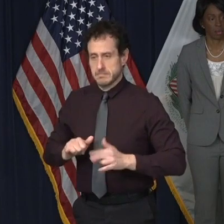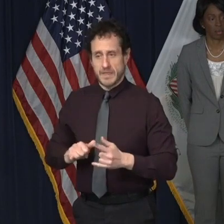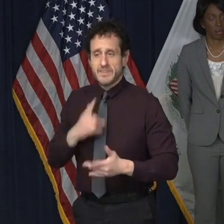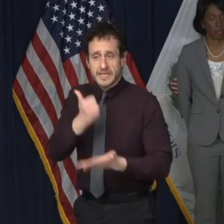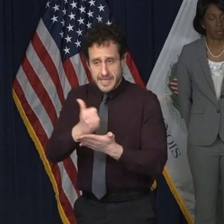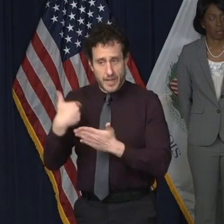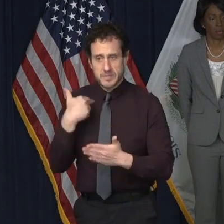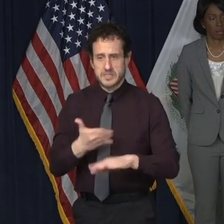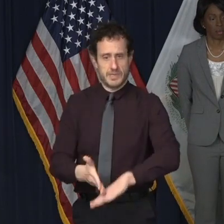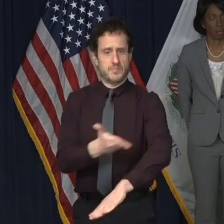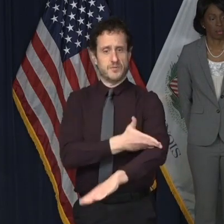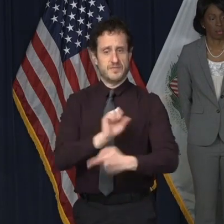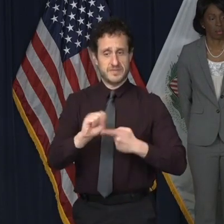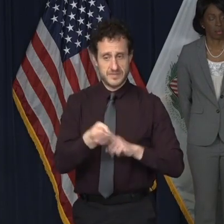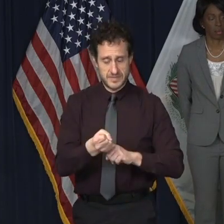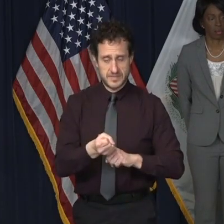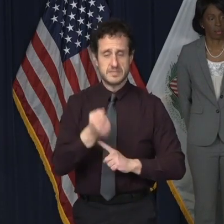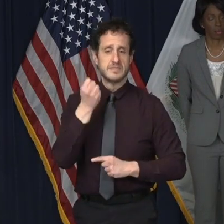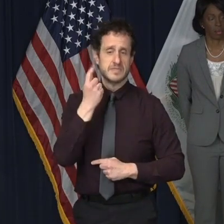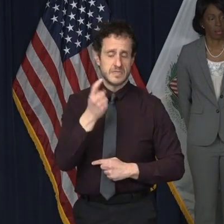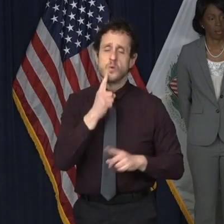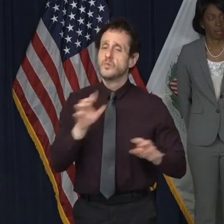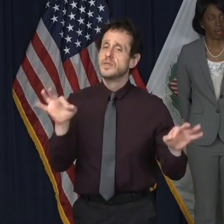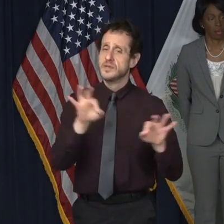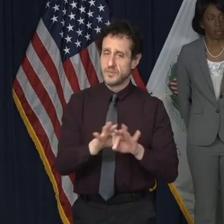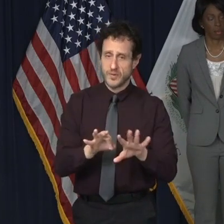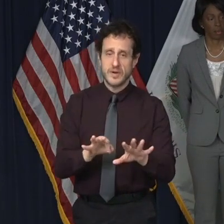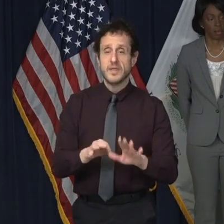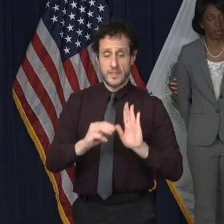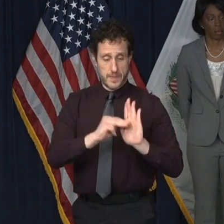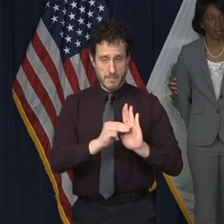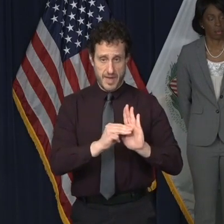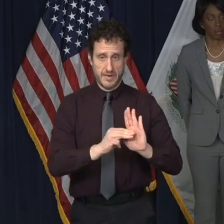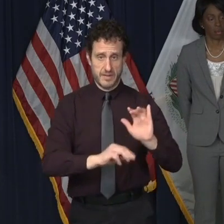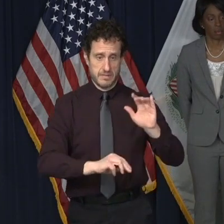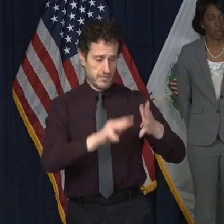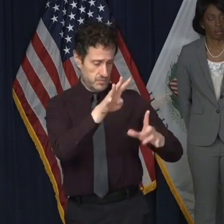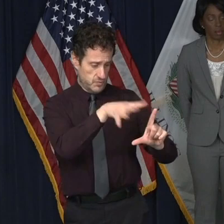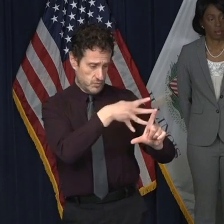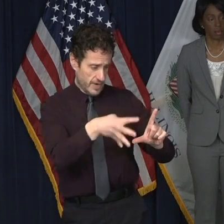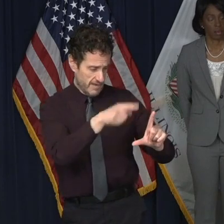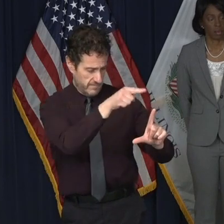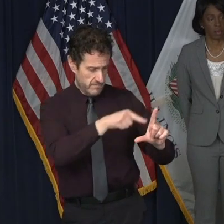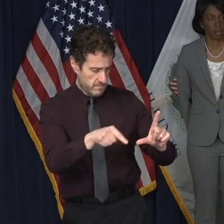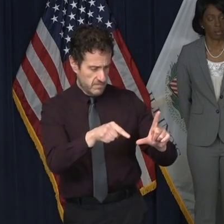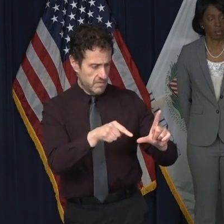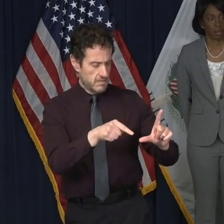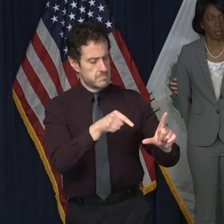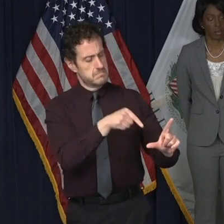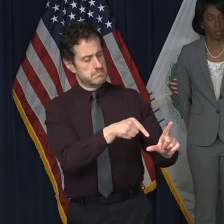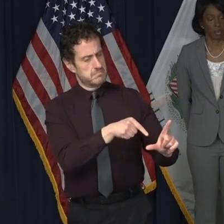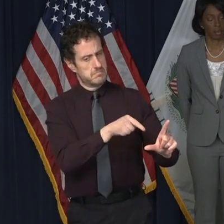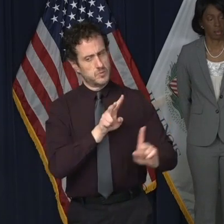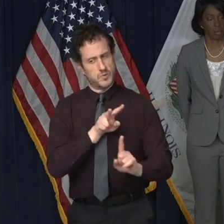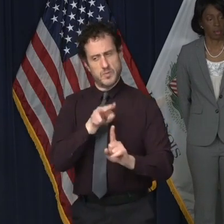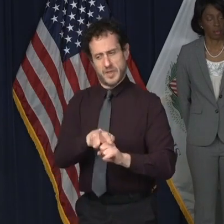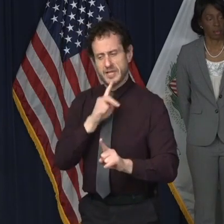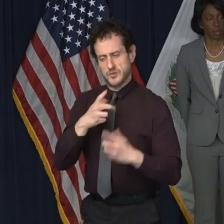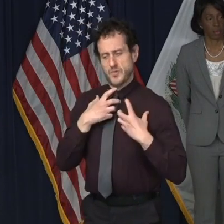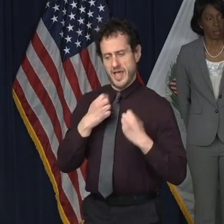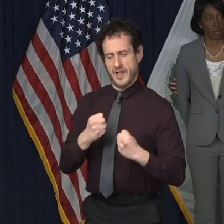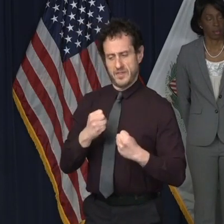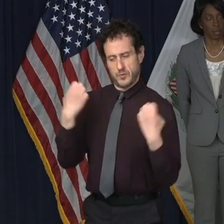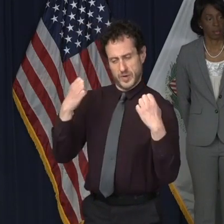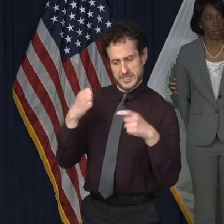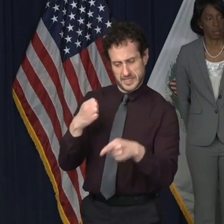the most sensible and responsible use of a model in a public health crisis like this one is to pay close